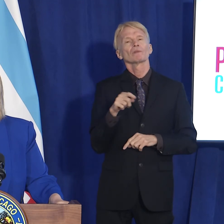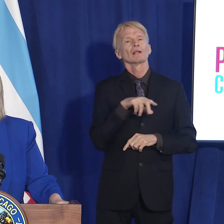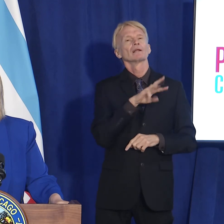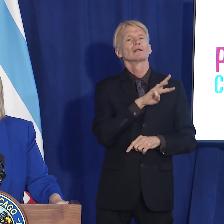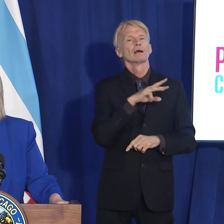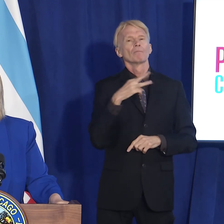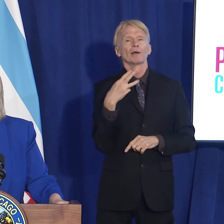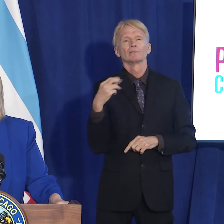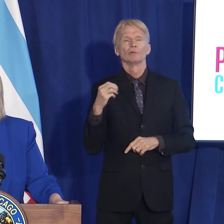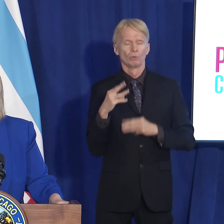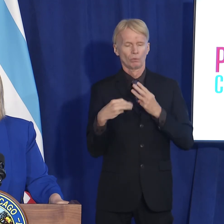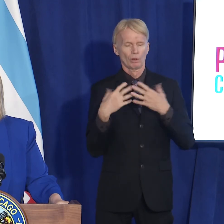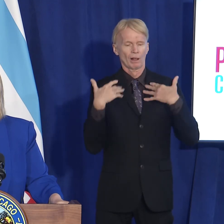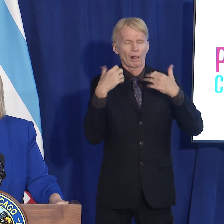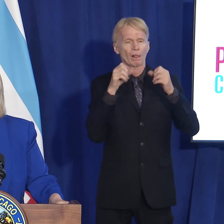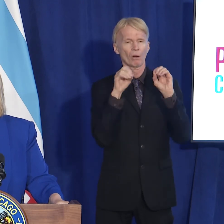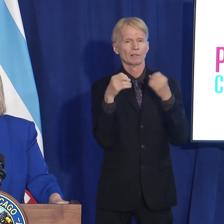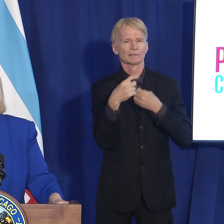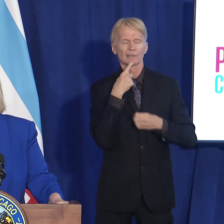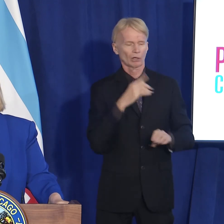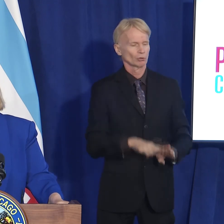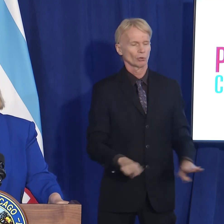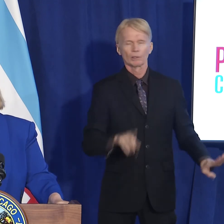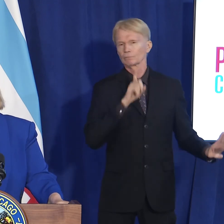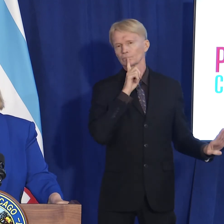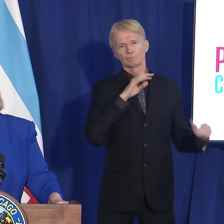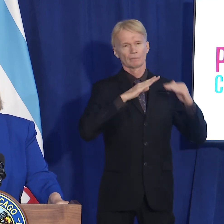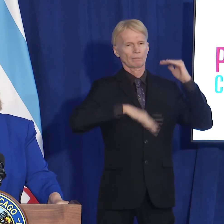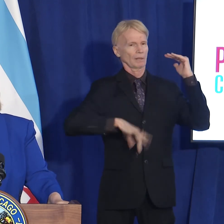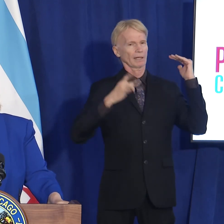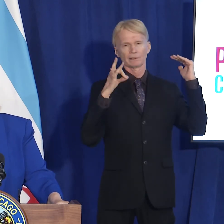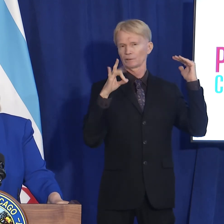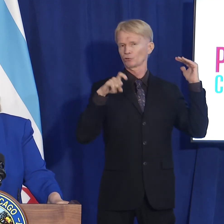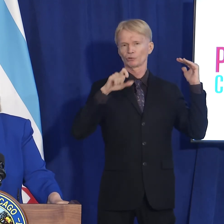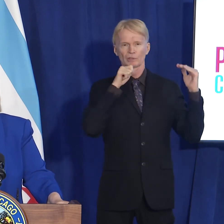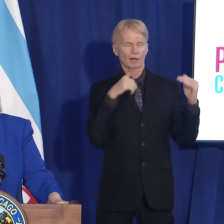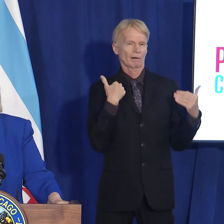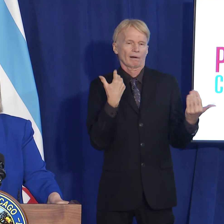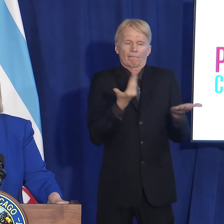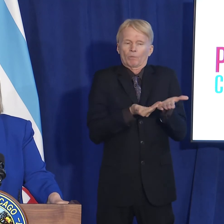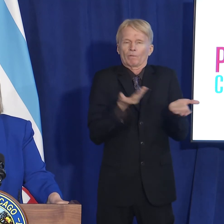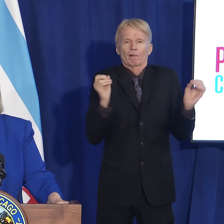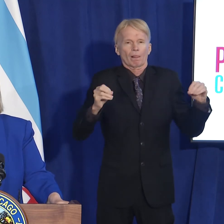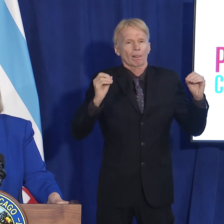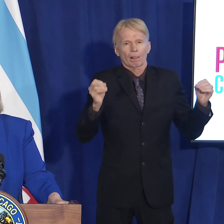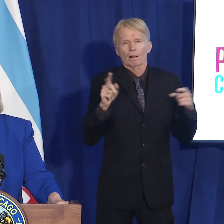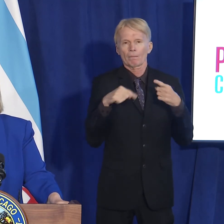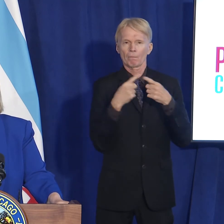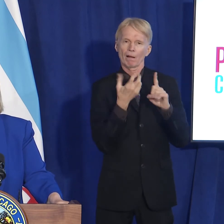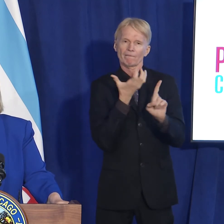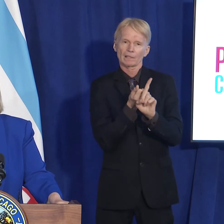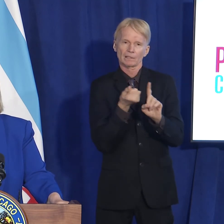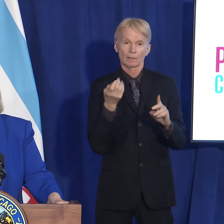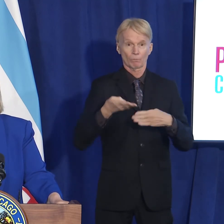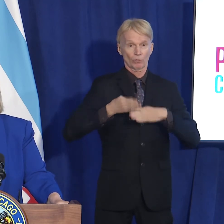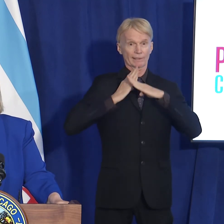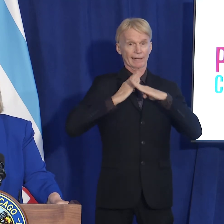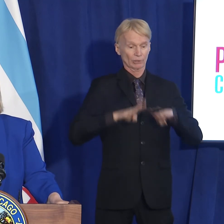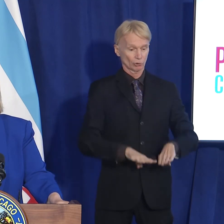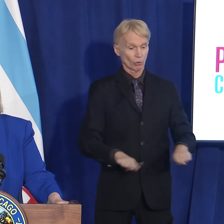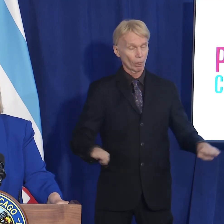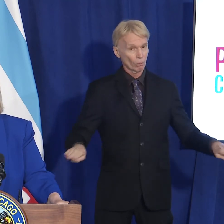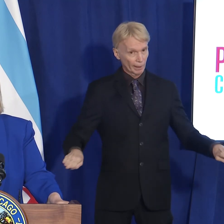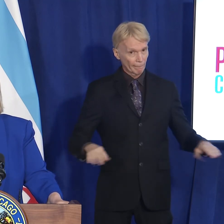children should not be vaccinated for the moment that are 18 and younger because there's not enough evidence on the use of vaccines against COVID-19 in